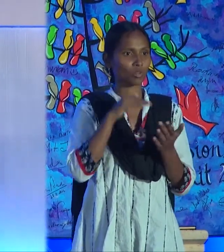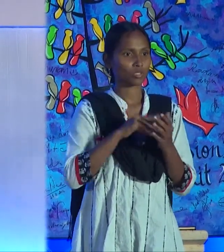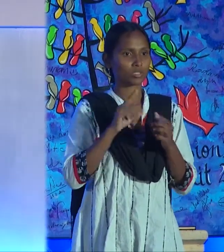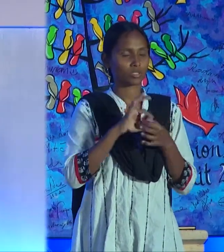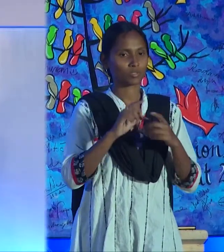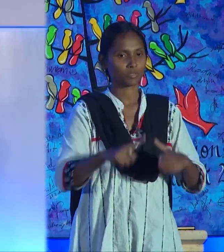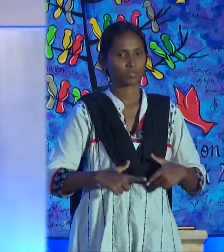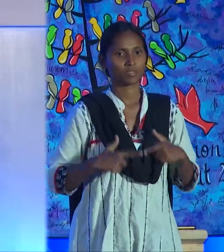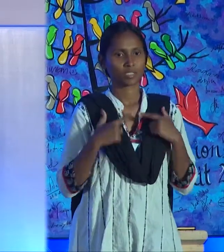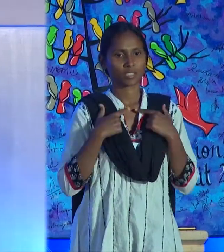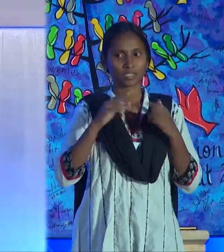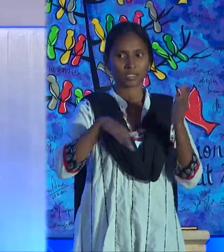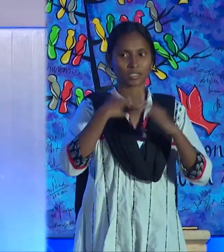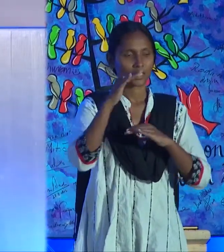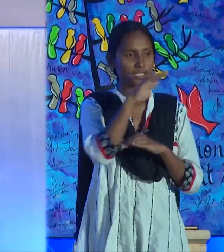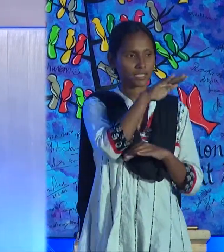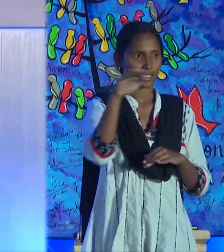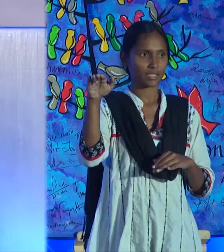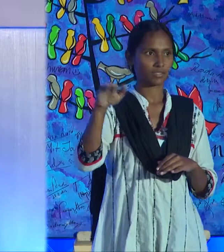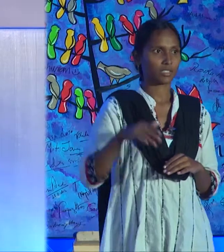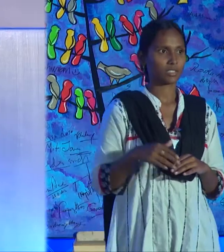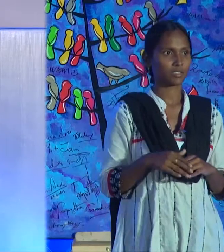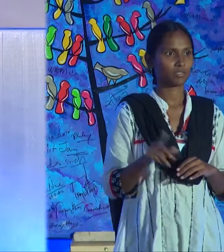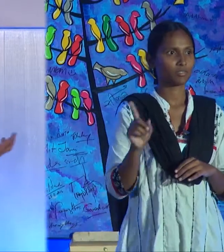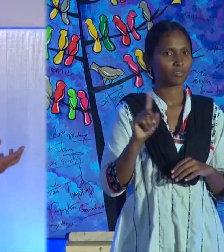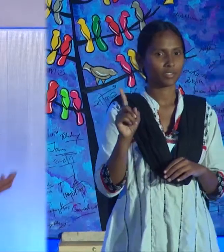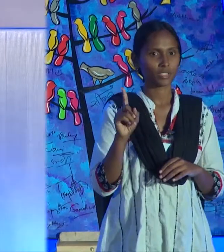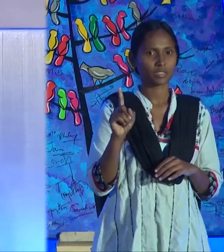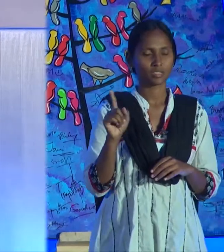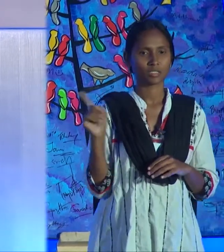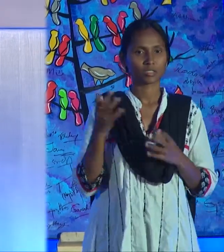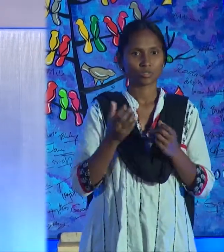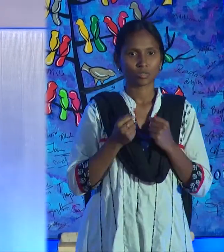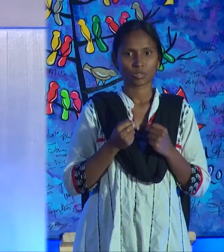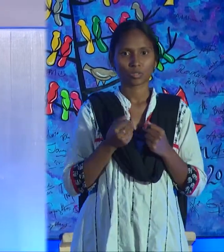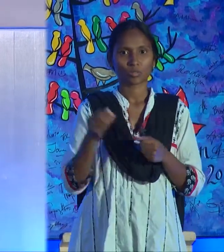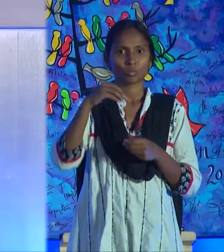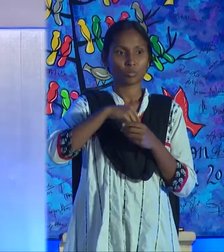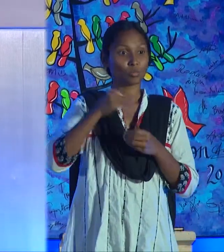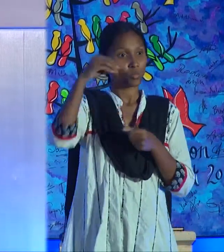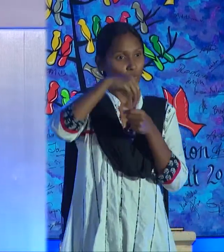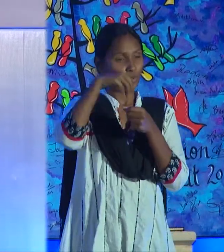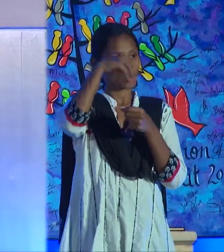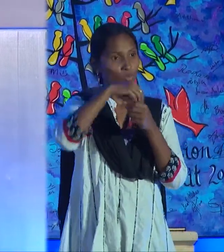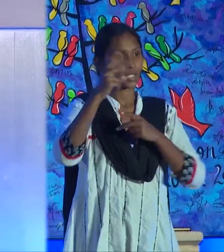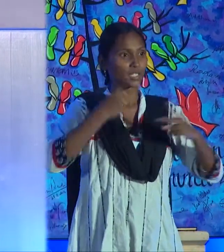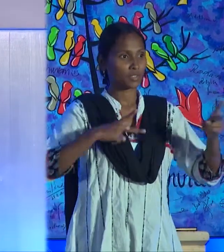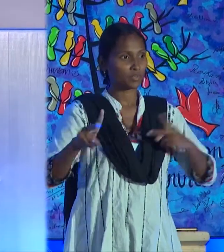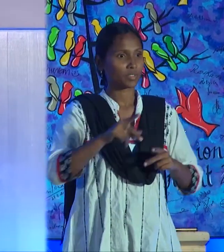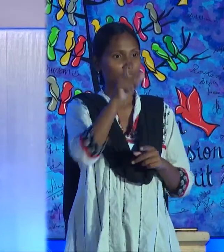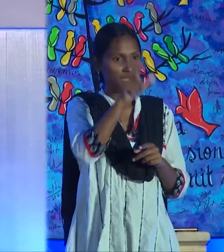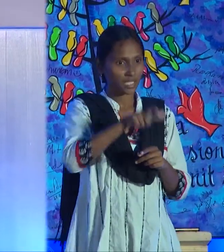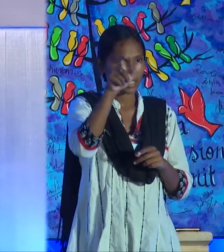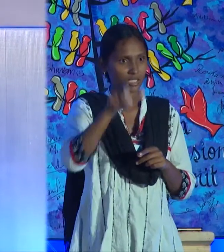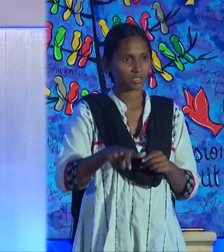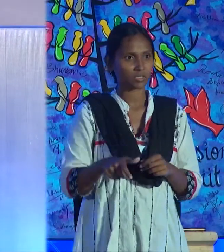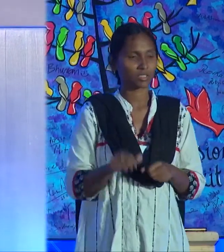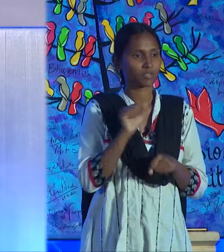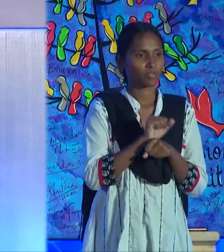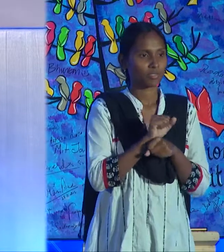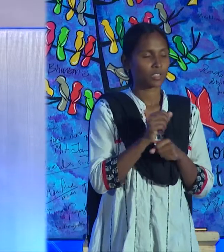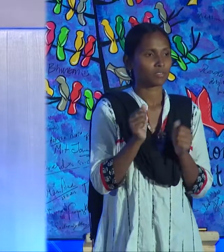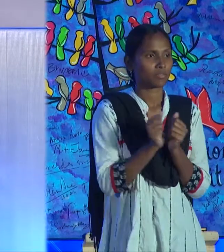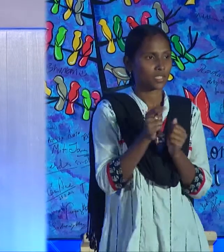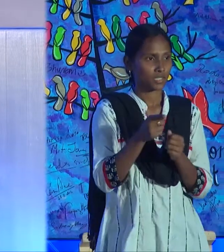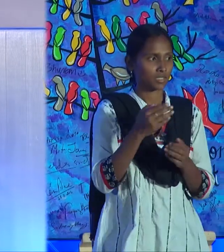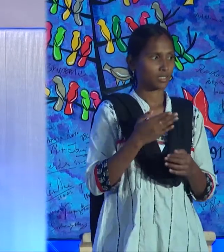We want to take this to the next level, wherein we want to go ahead and take in more differently abled individuals and turn them into world-class